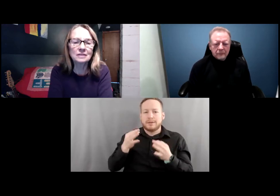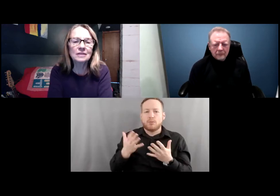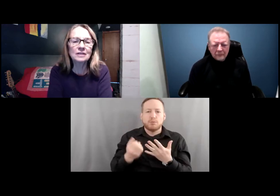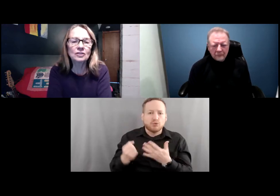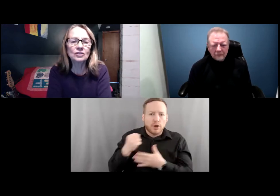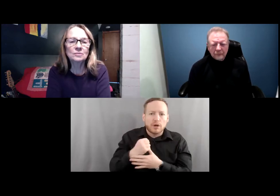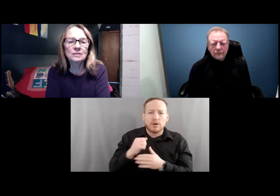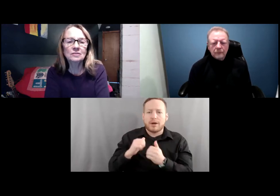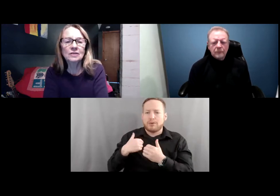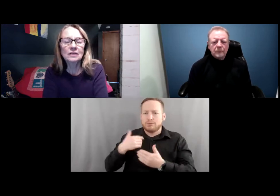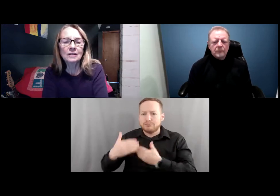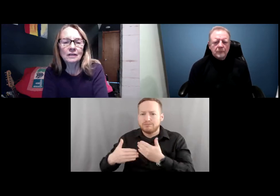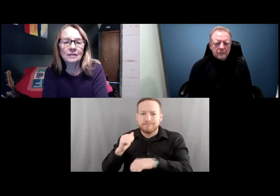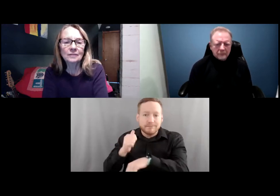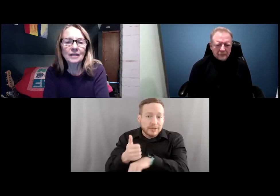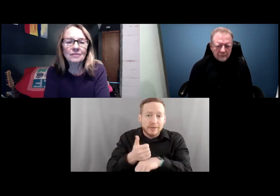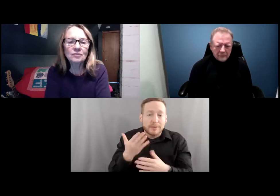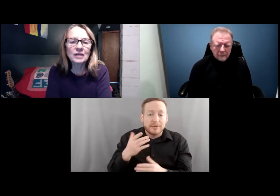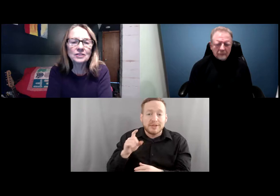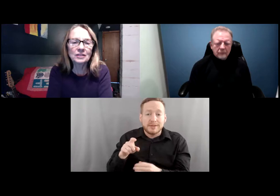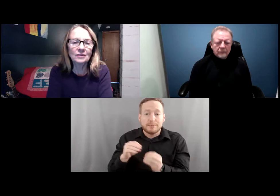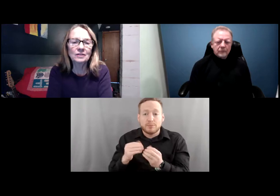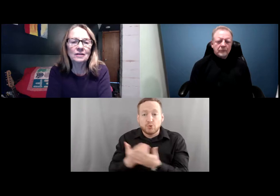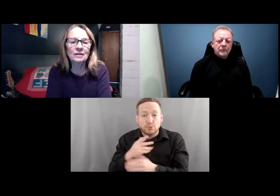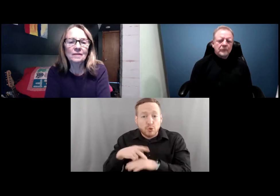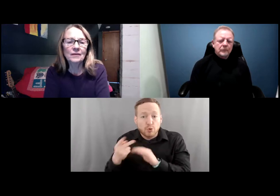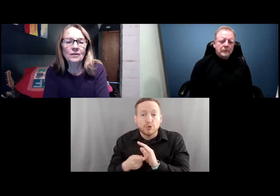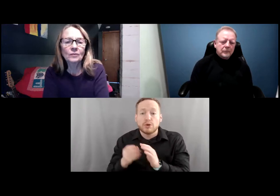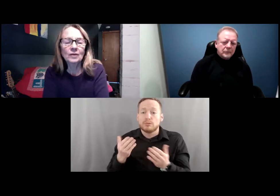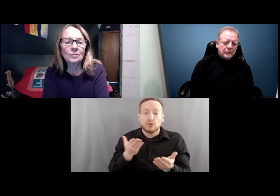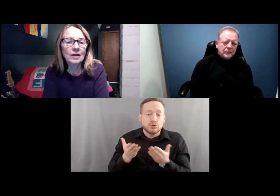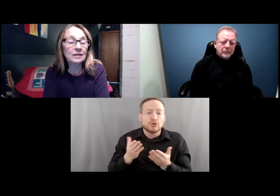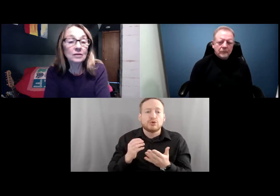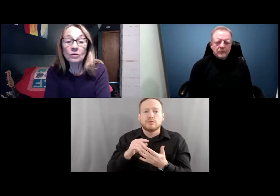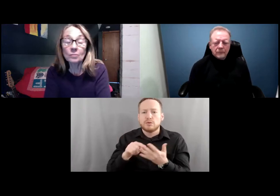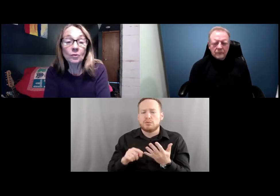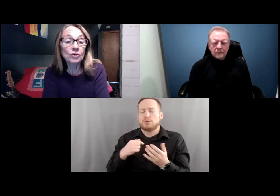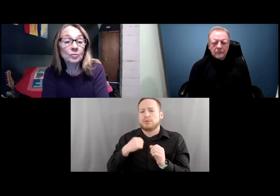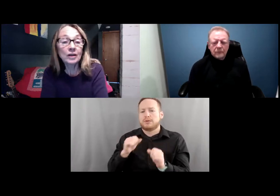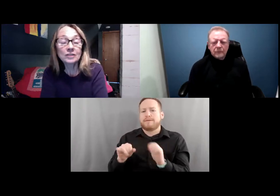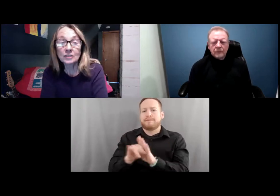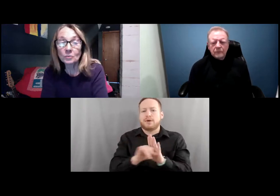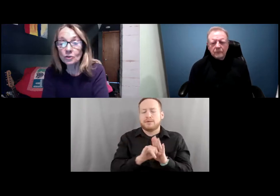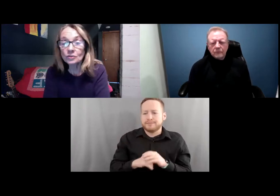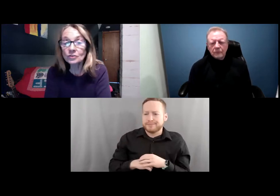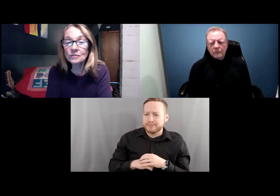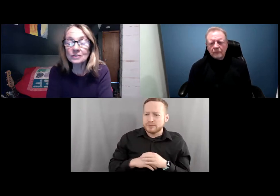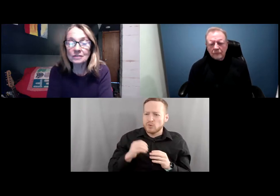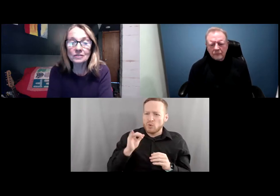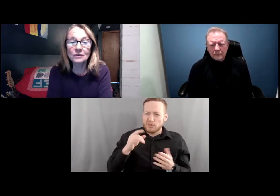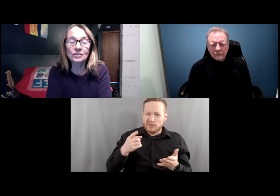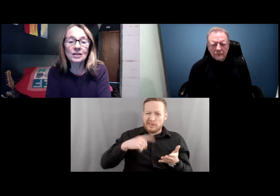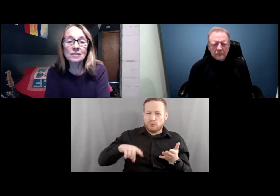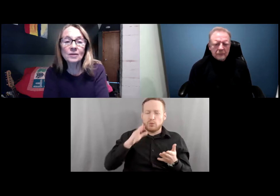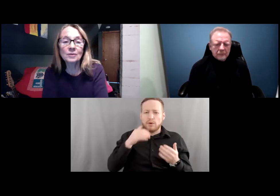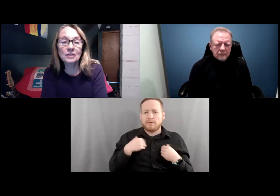needed in terms of getting information out there. We might need more new projects, more new services.